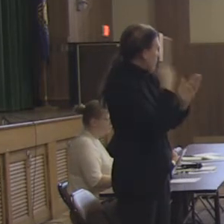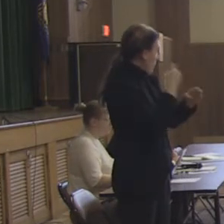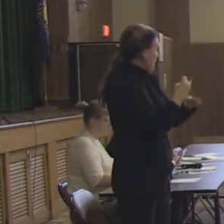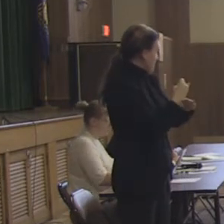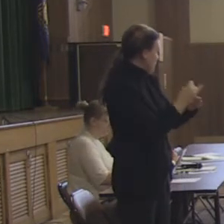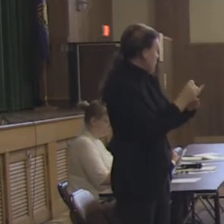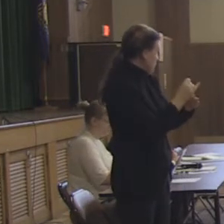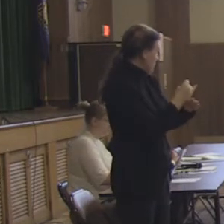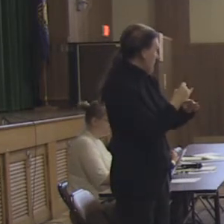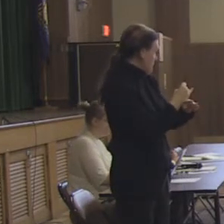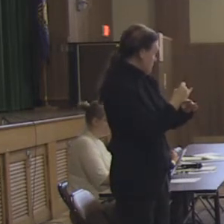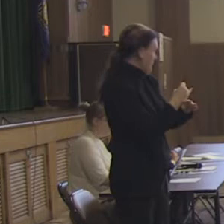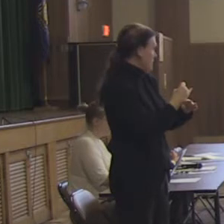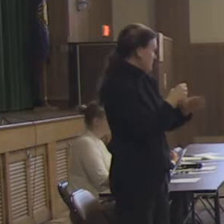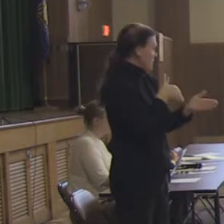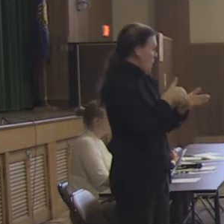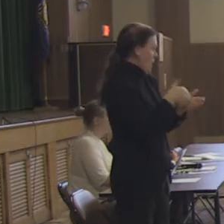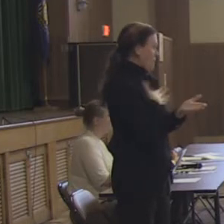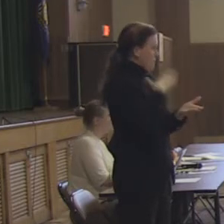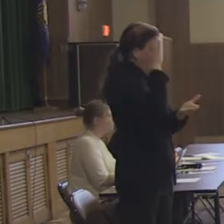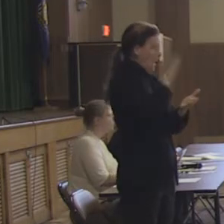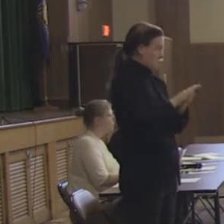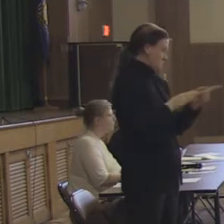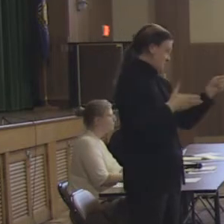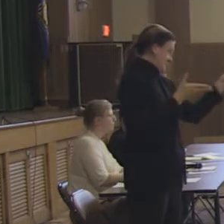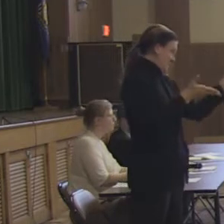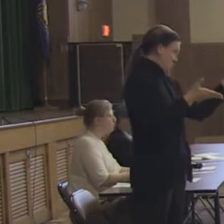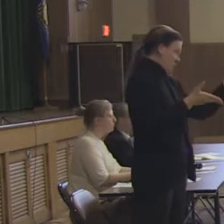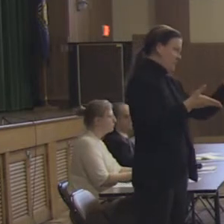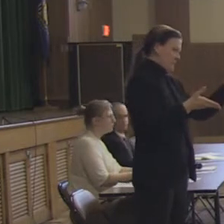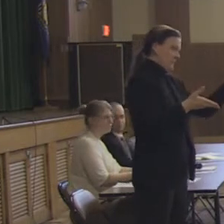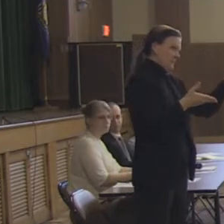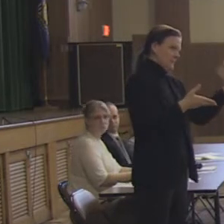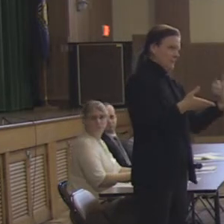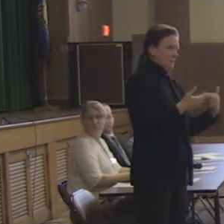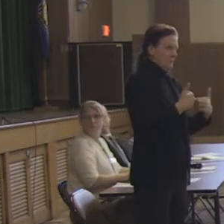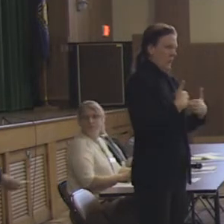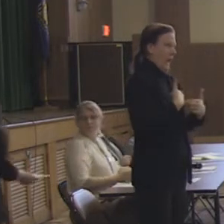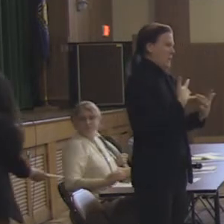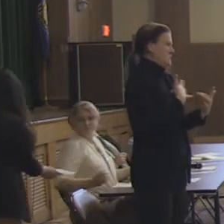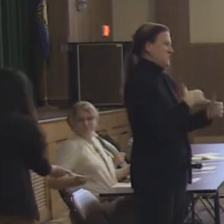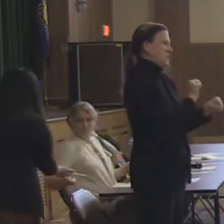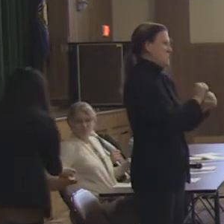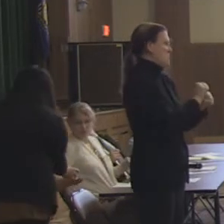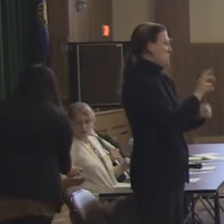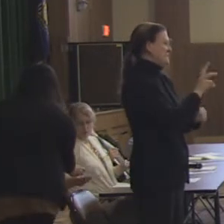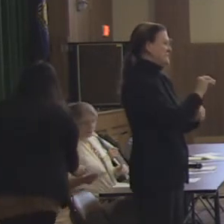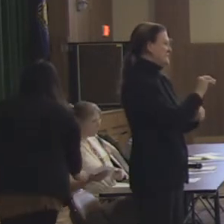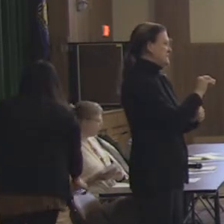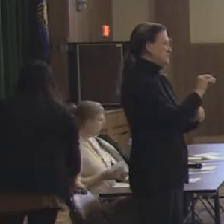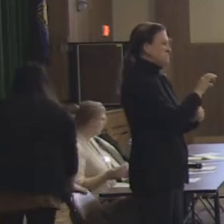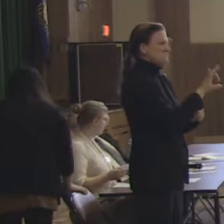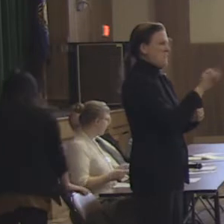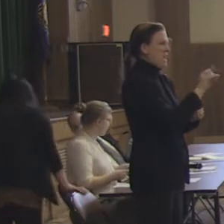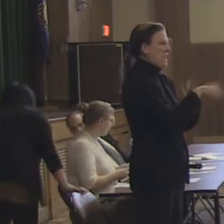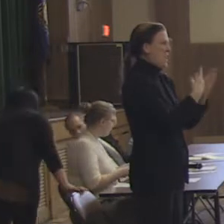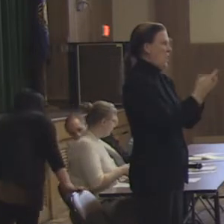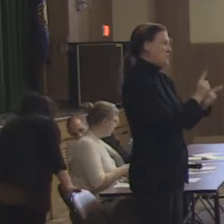internship. So a lot of times, my husband's here, he can tell you, I would probably be gone anywhere from 60 to 80 hours per week,